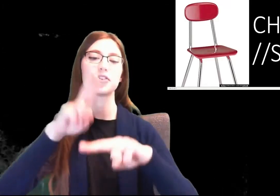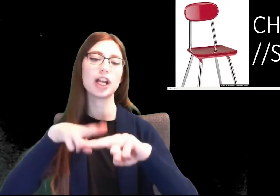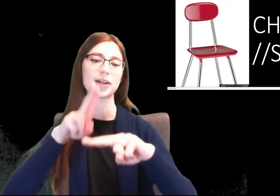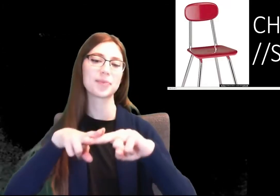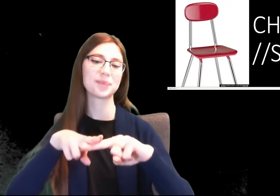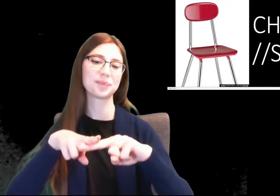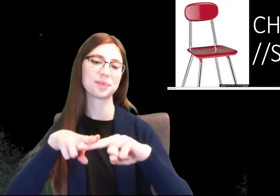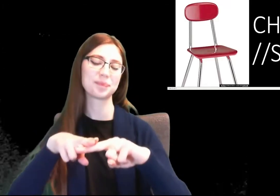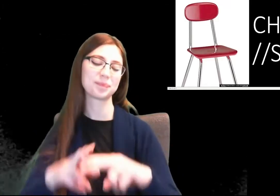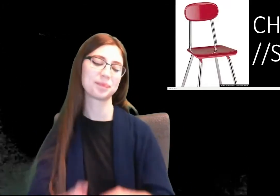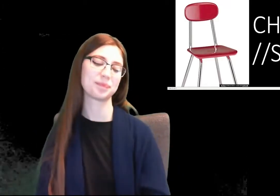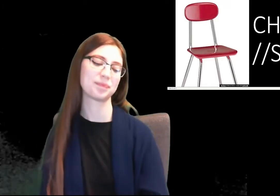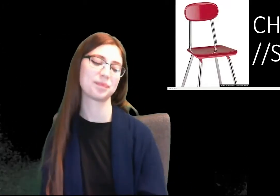chair.